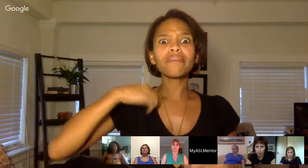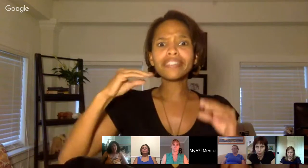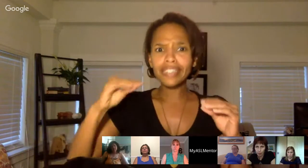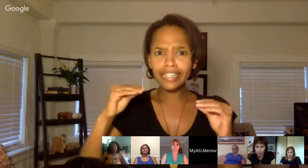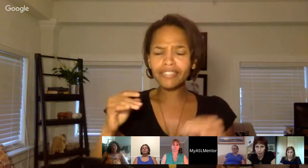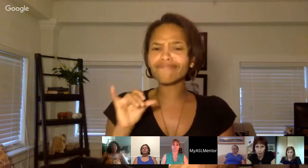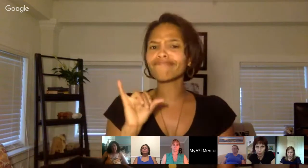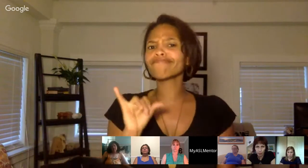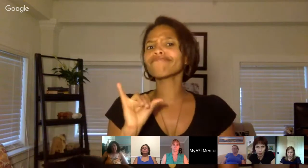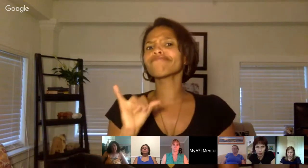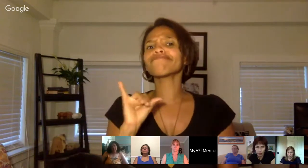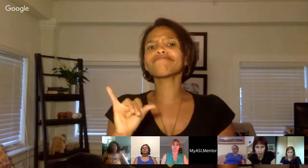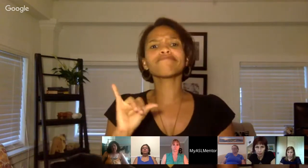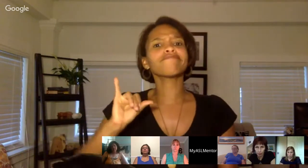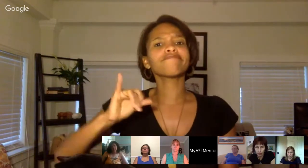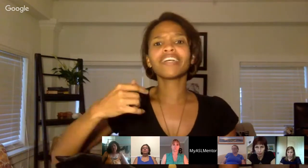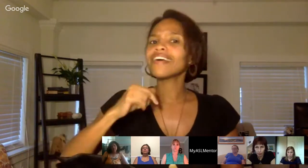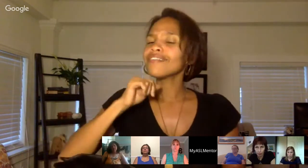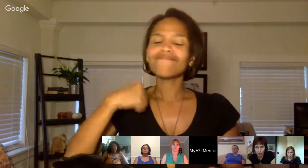me teach,